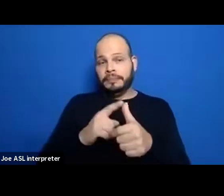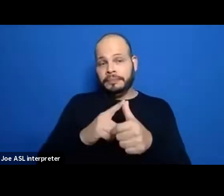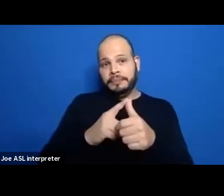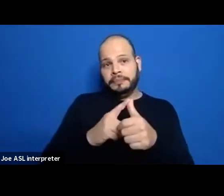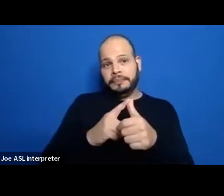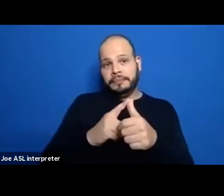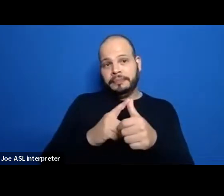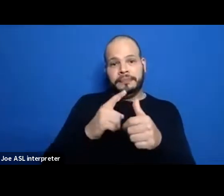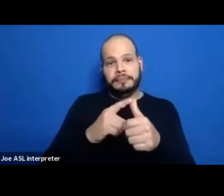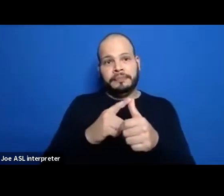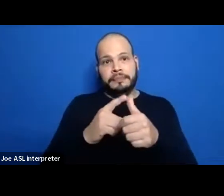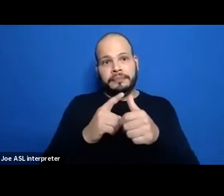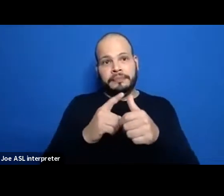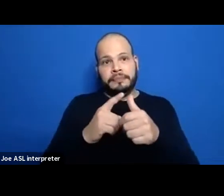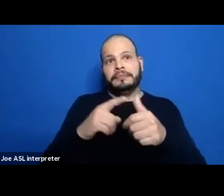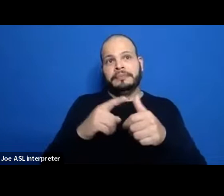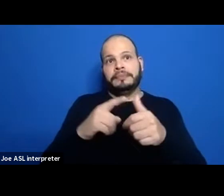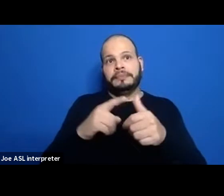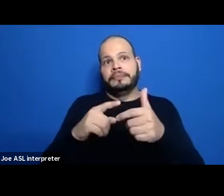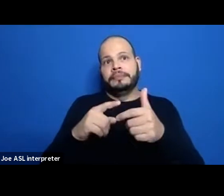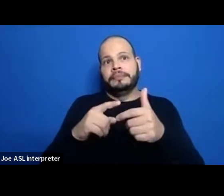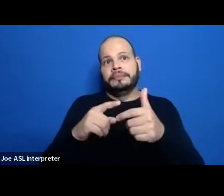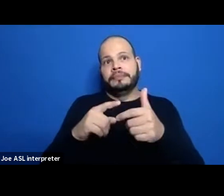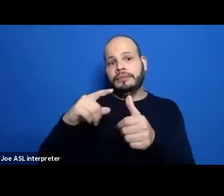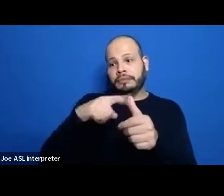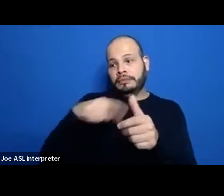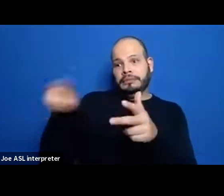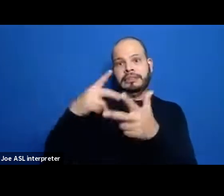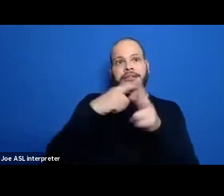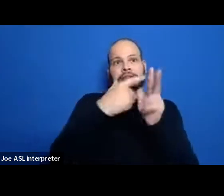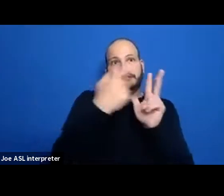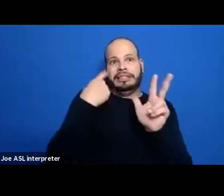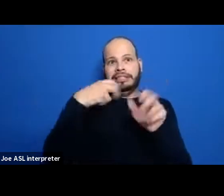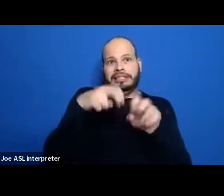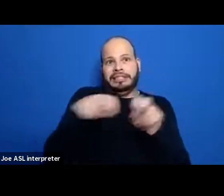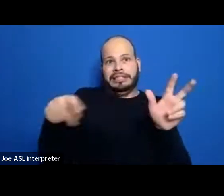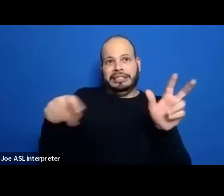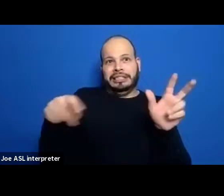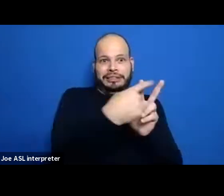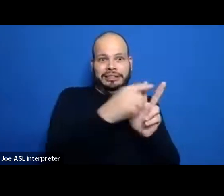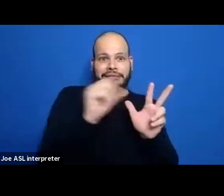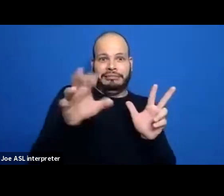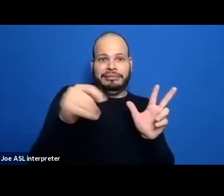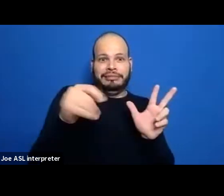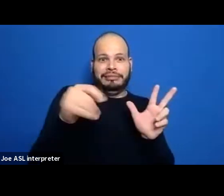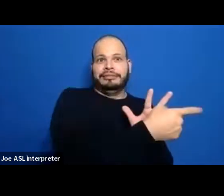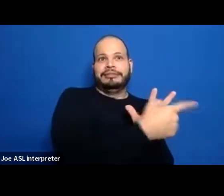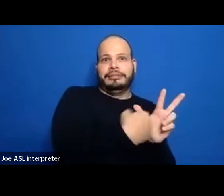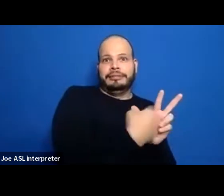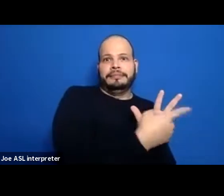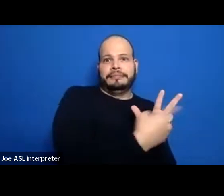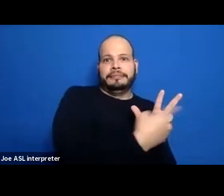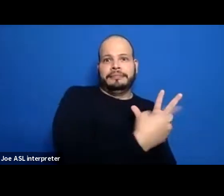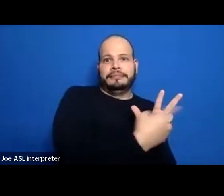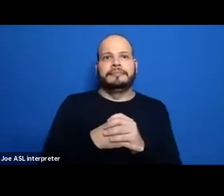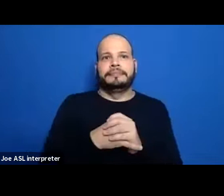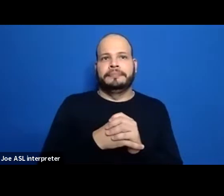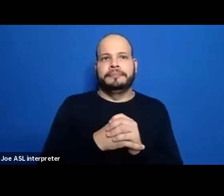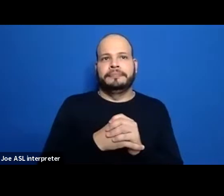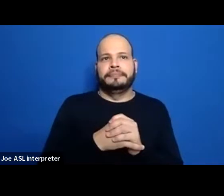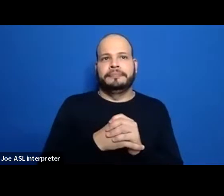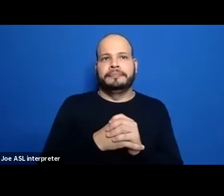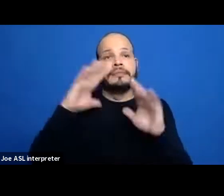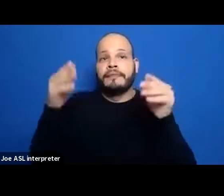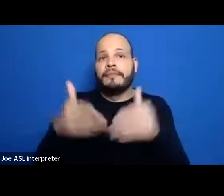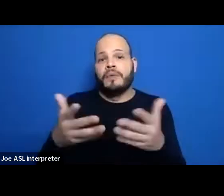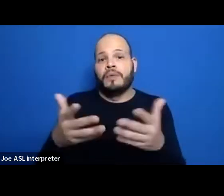our first question is going to allow us to dig a little bit into the work that you're all doing and the visions that inform that